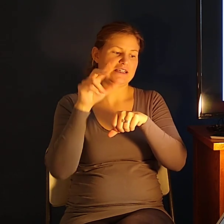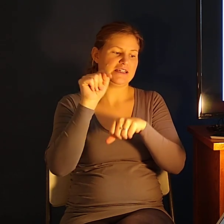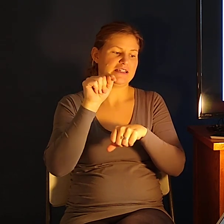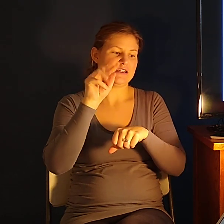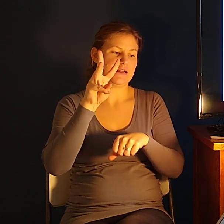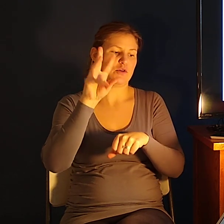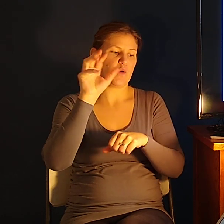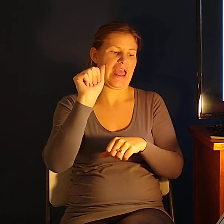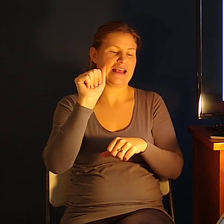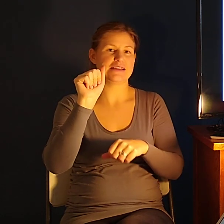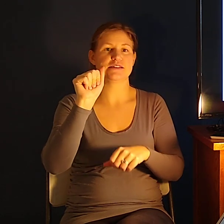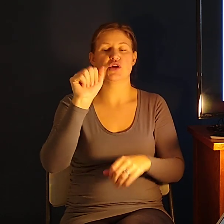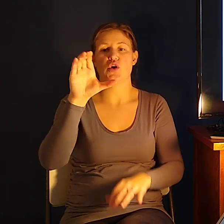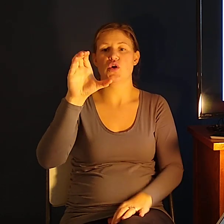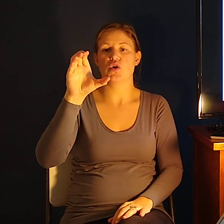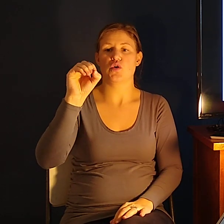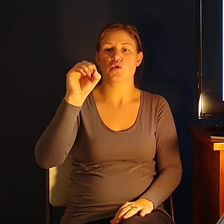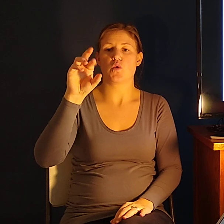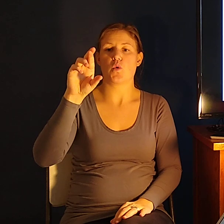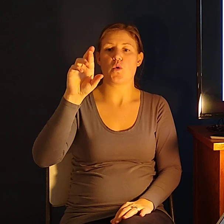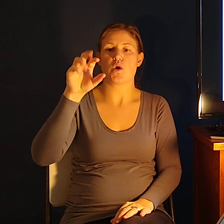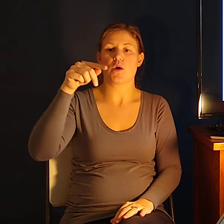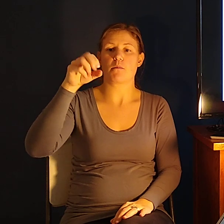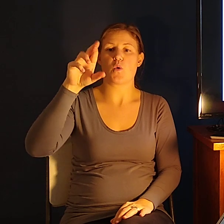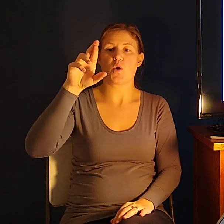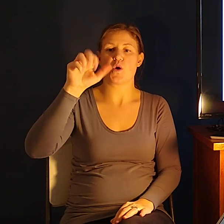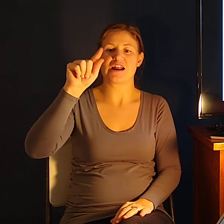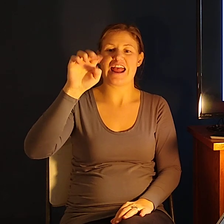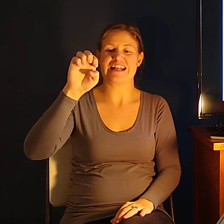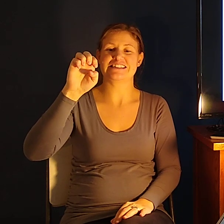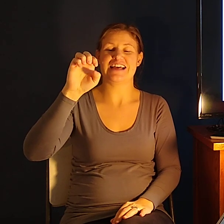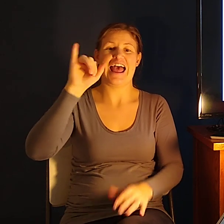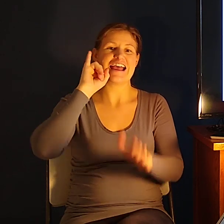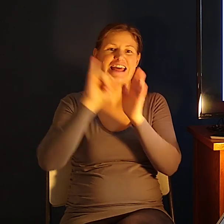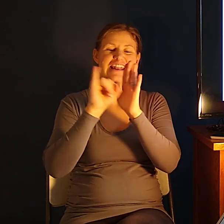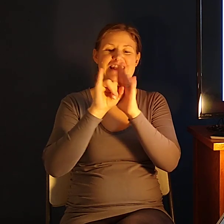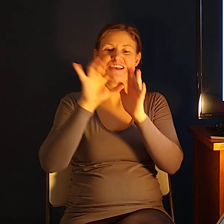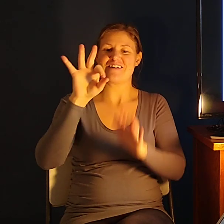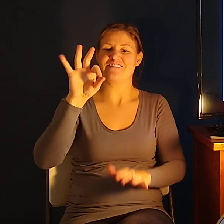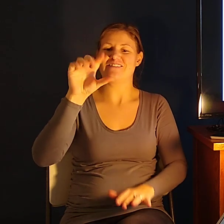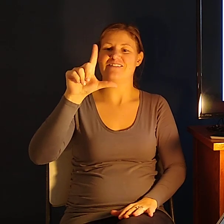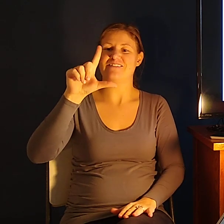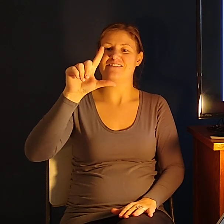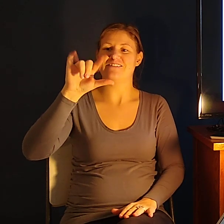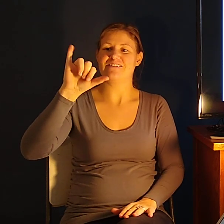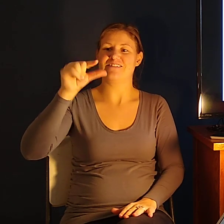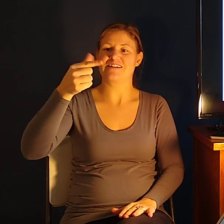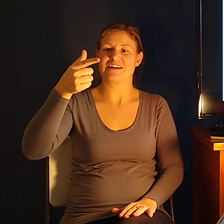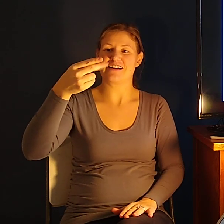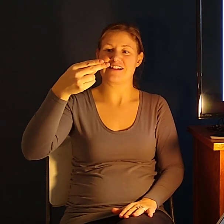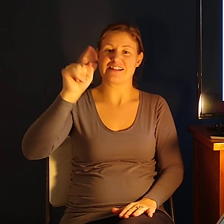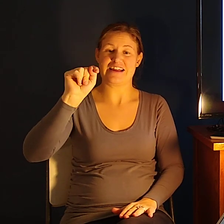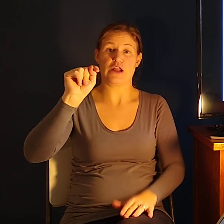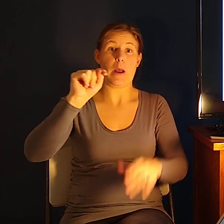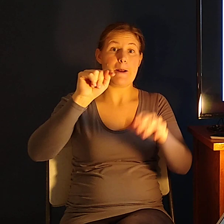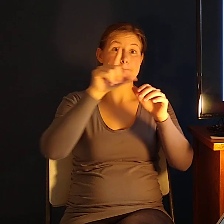TWA's corporate identity, flight. So remember that. It's got a bird-shaped design and it's referencing